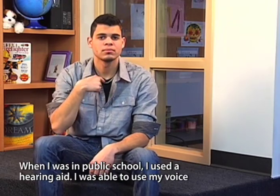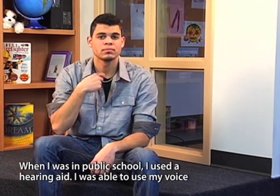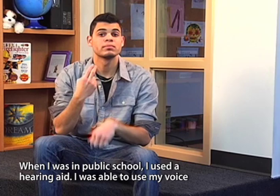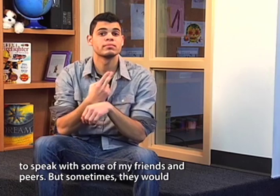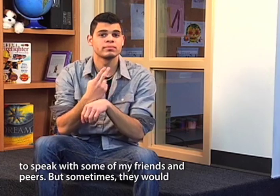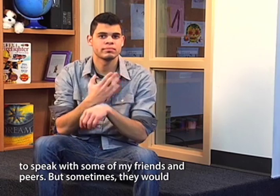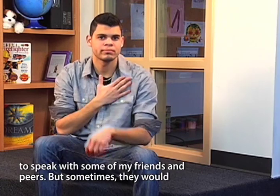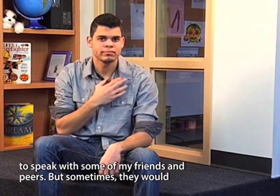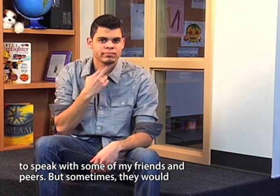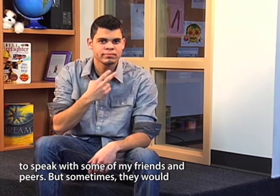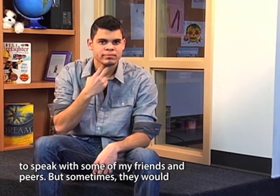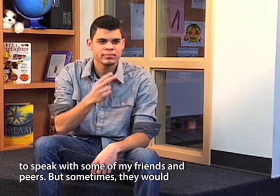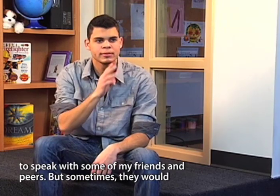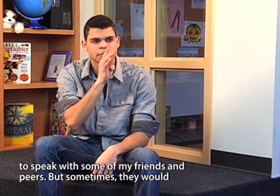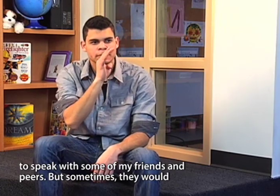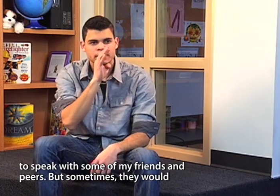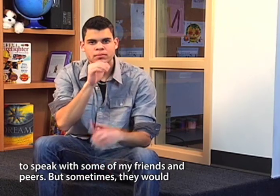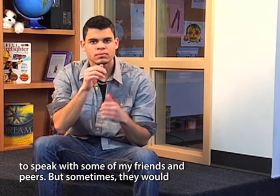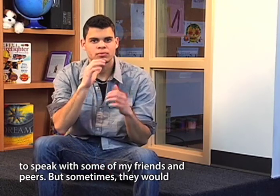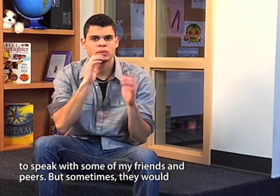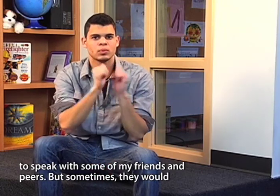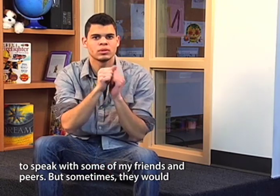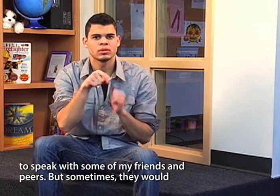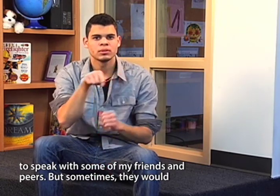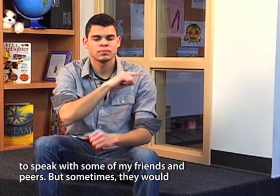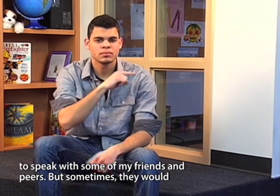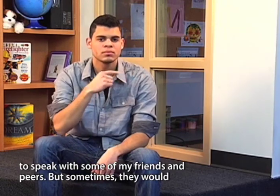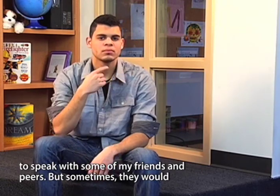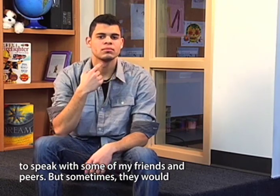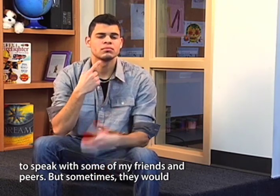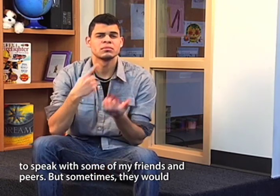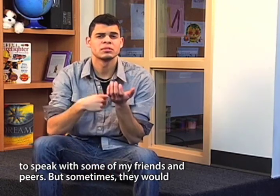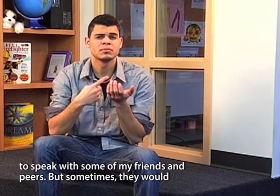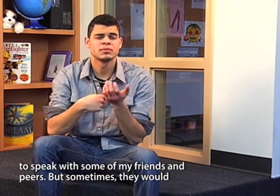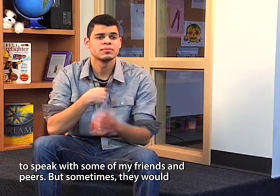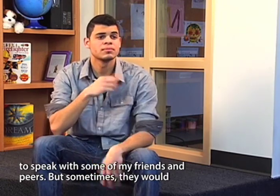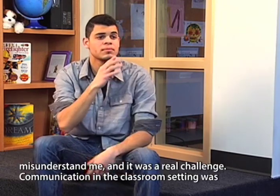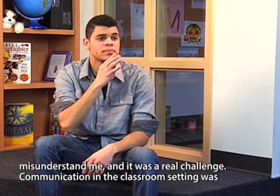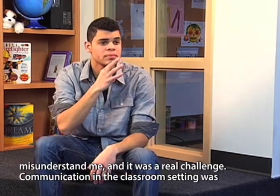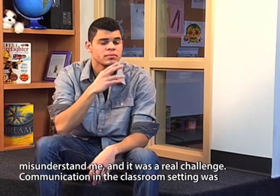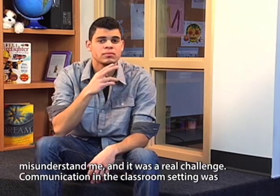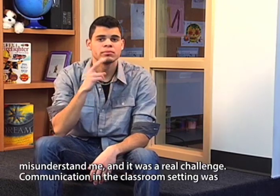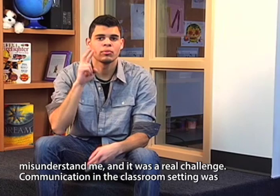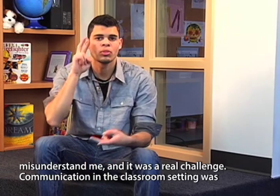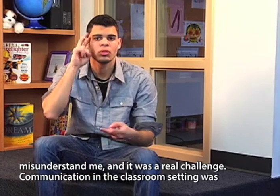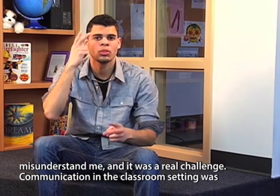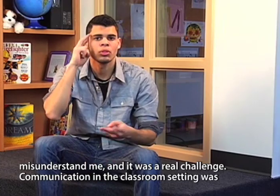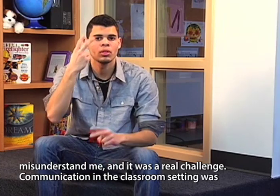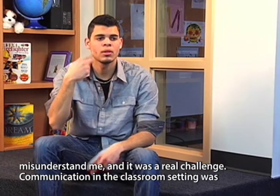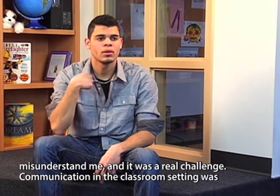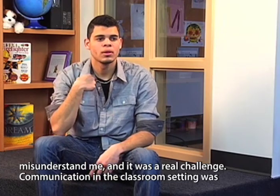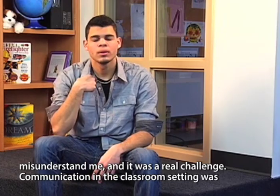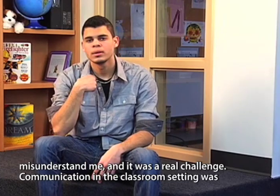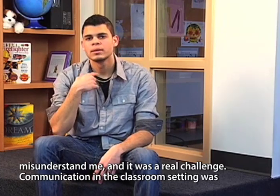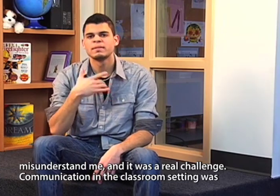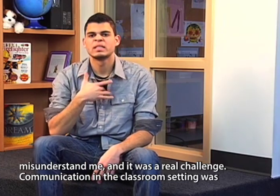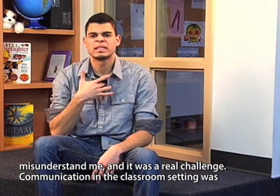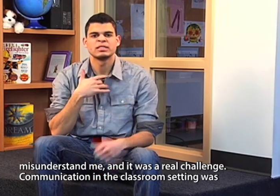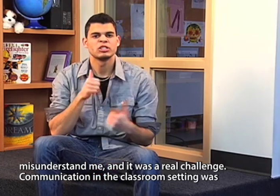use my voice to speak with some of my friends and peers, but sometimes they would misunderstand me, and it was a real challenge.